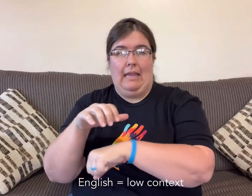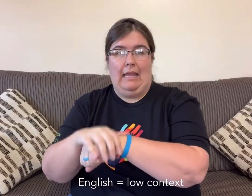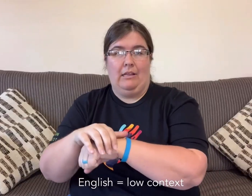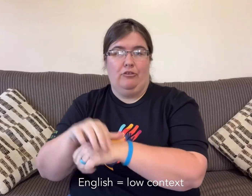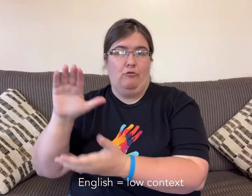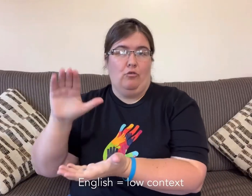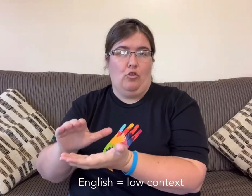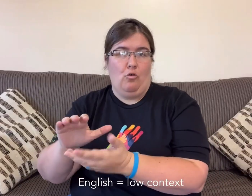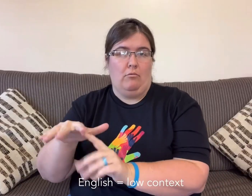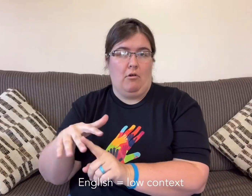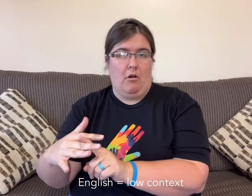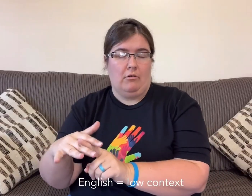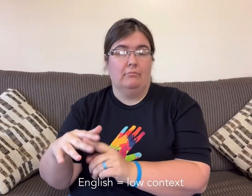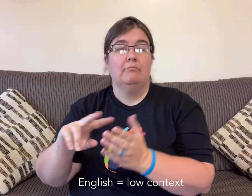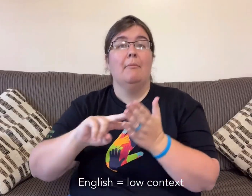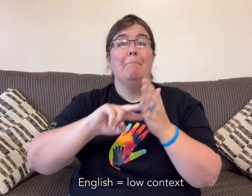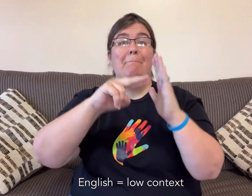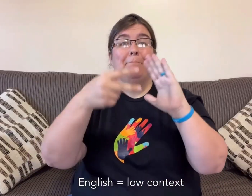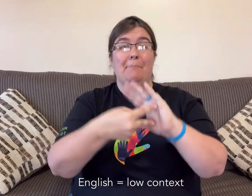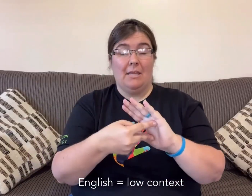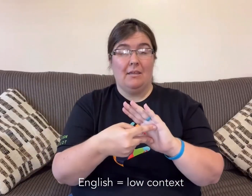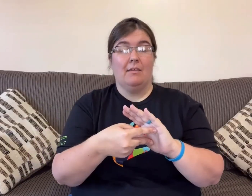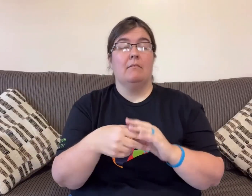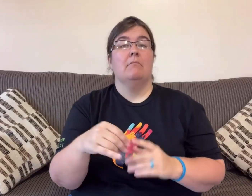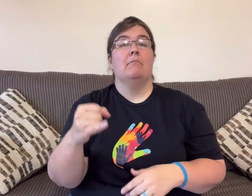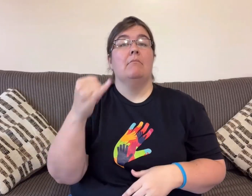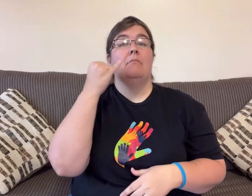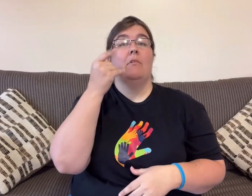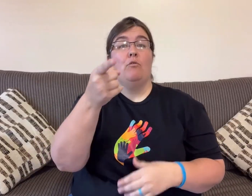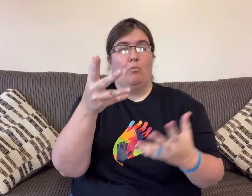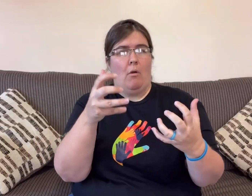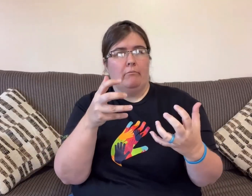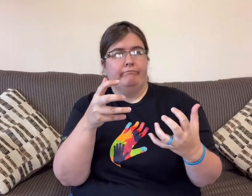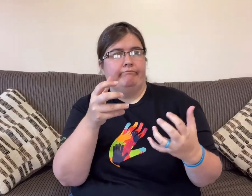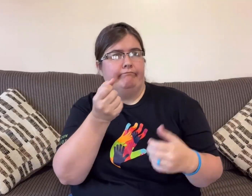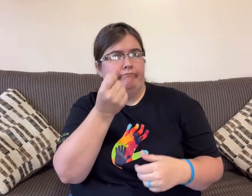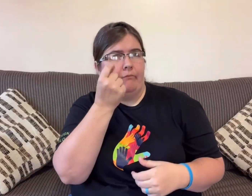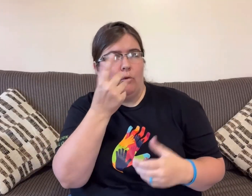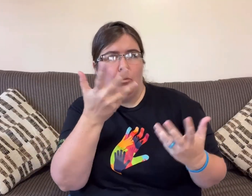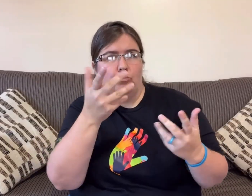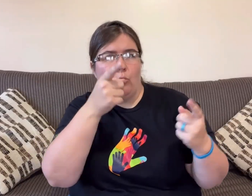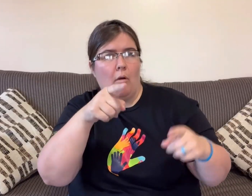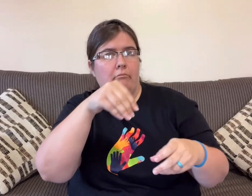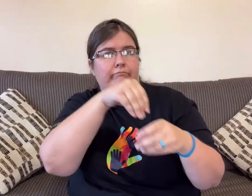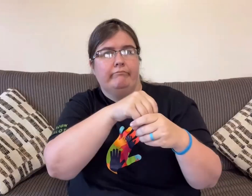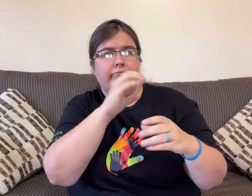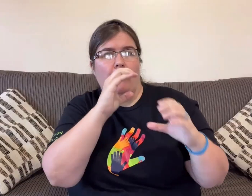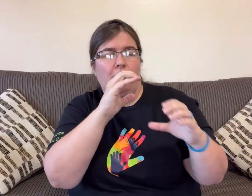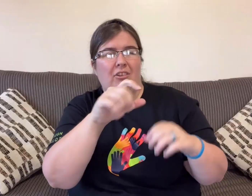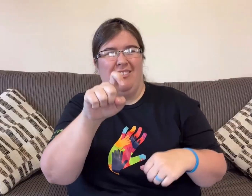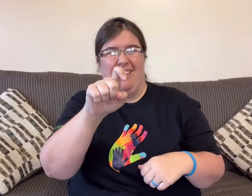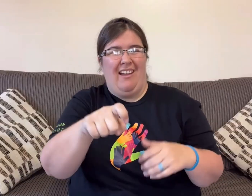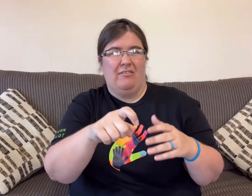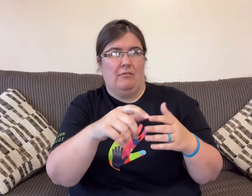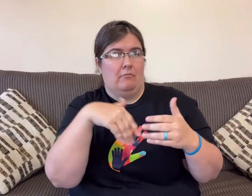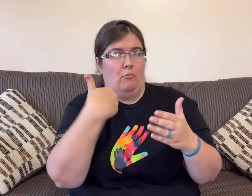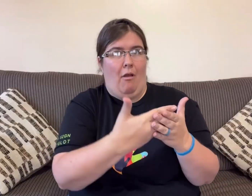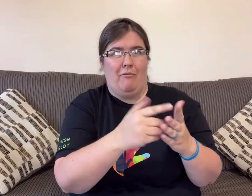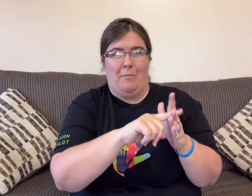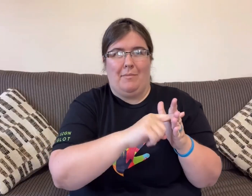low context language. And this means that if you want to join in on an ASL conversation and understand what's going on, you have to kind of